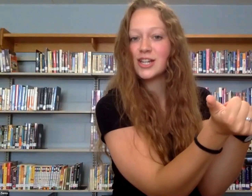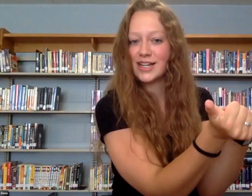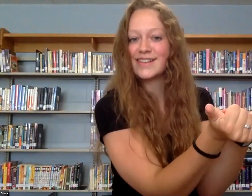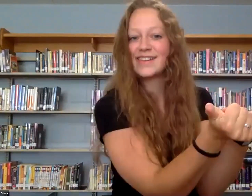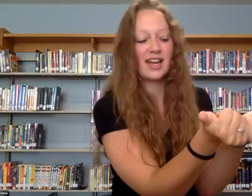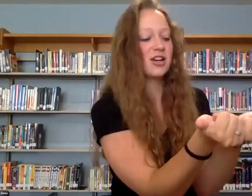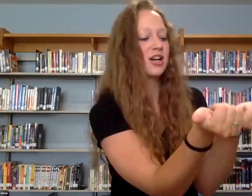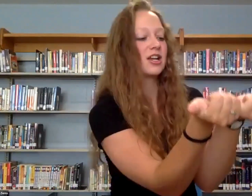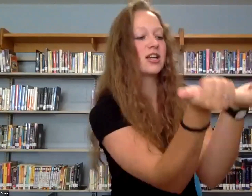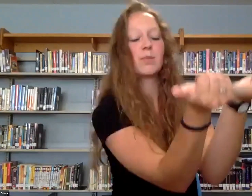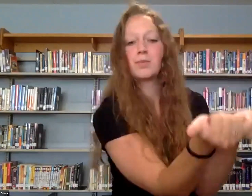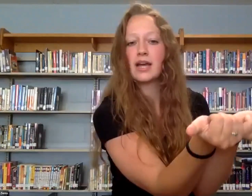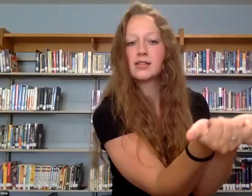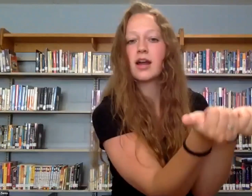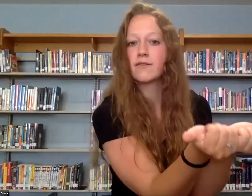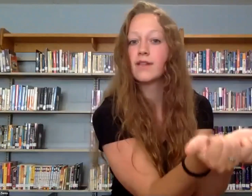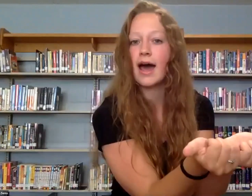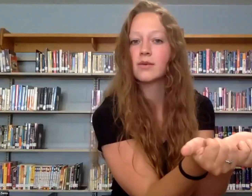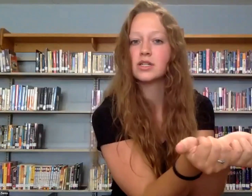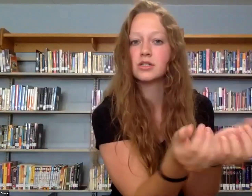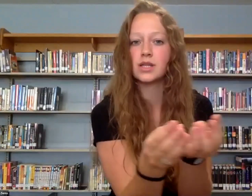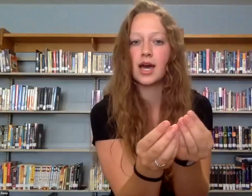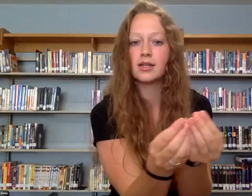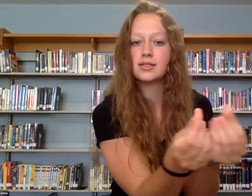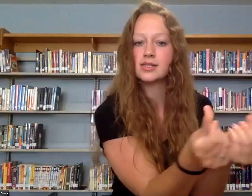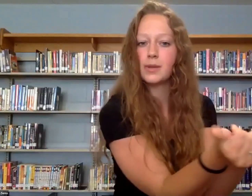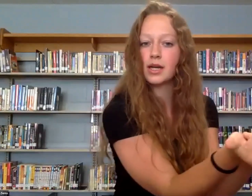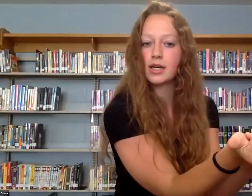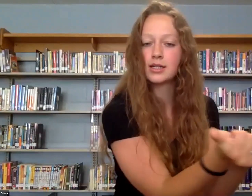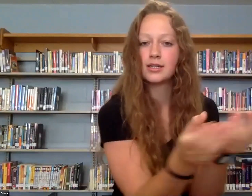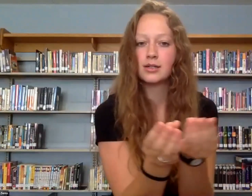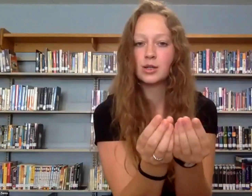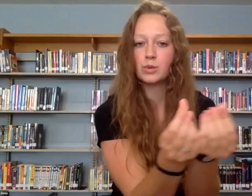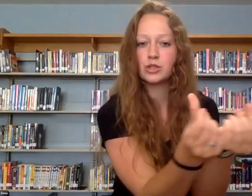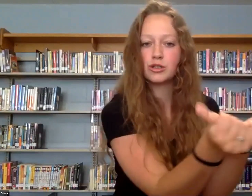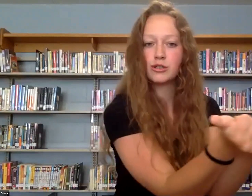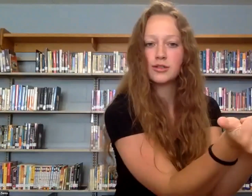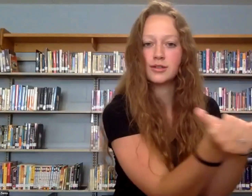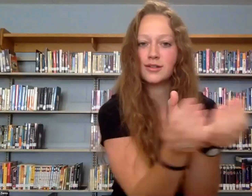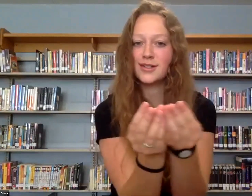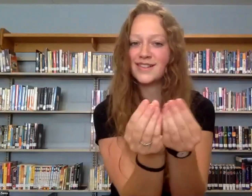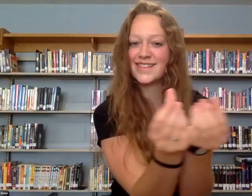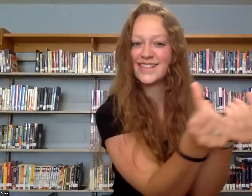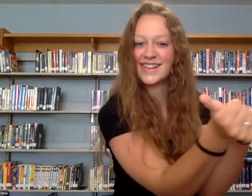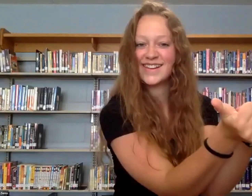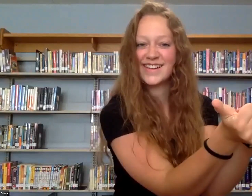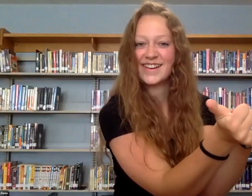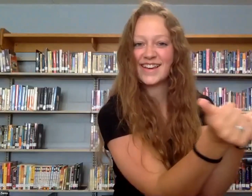Good. And your hands are kind of flat when you're doing that. Disappear. Whoosh. Again and